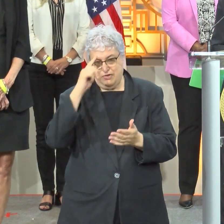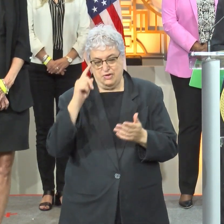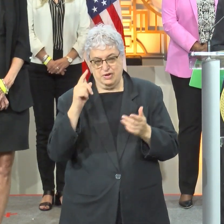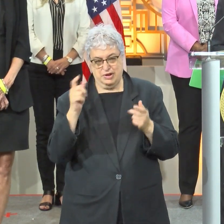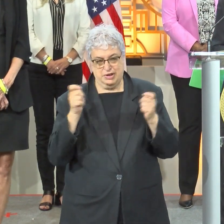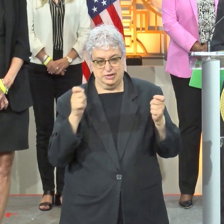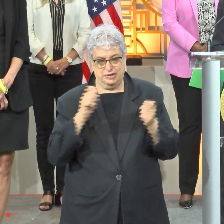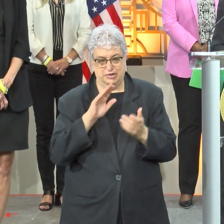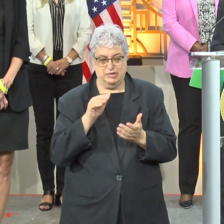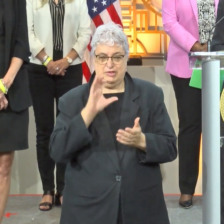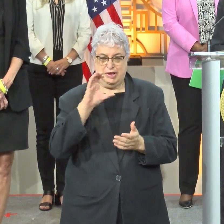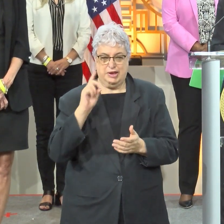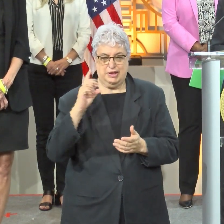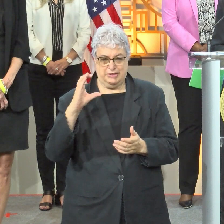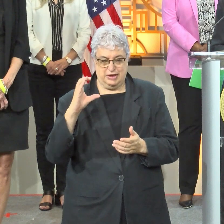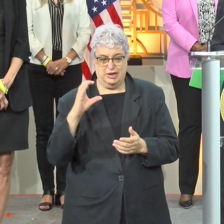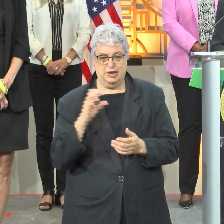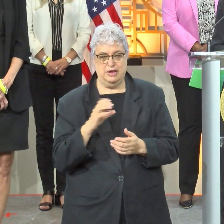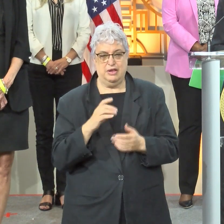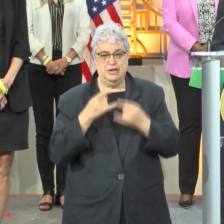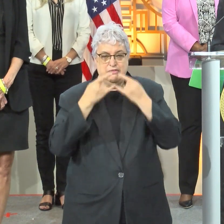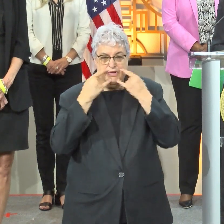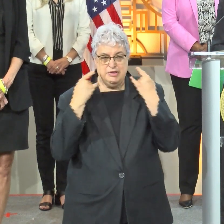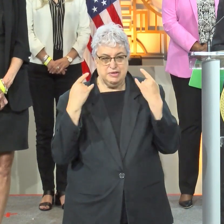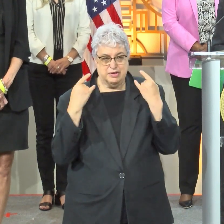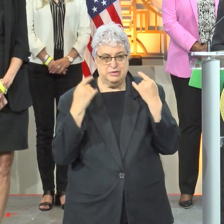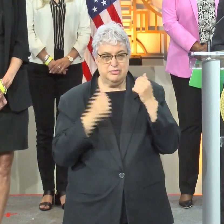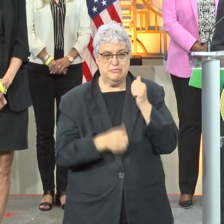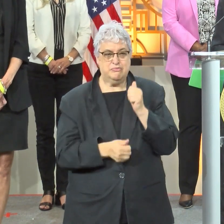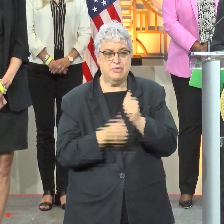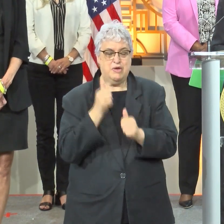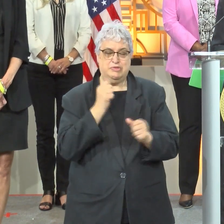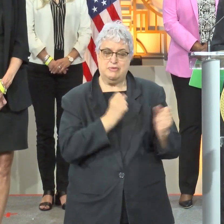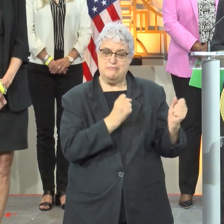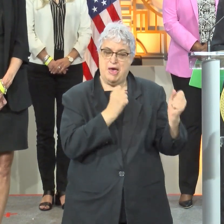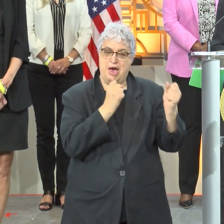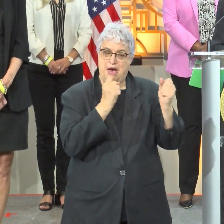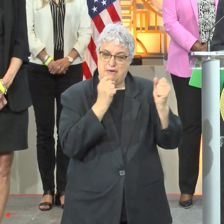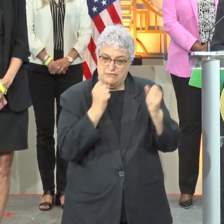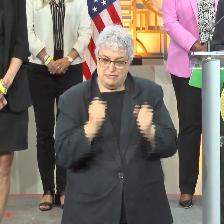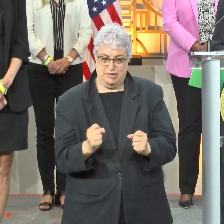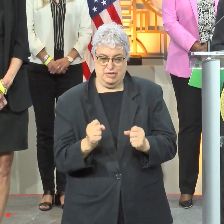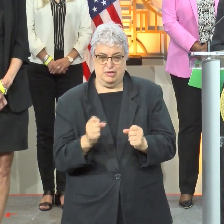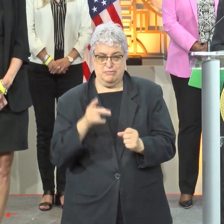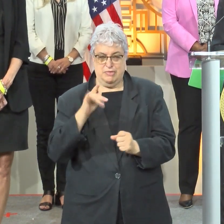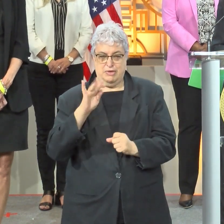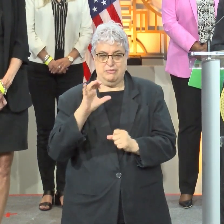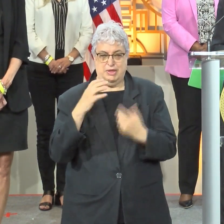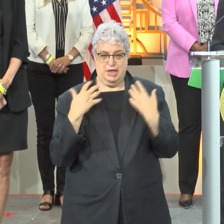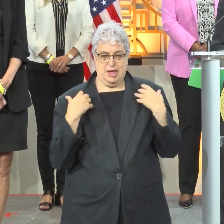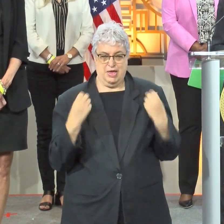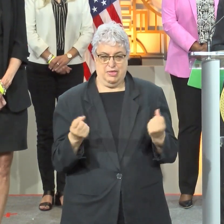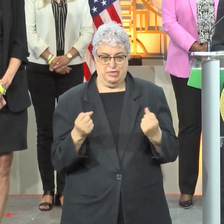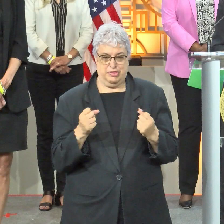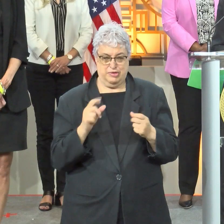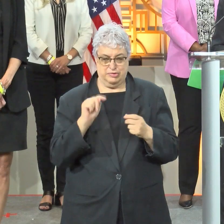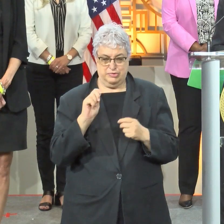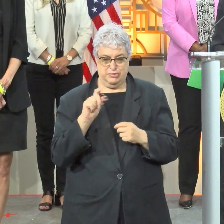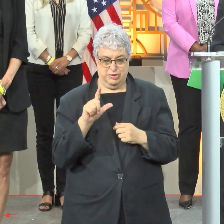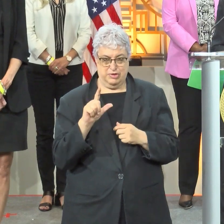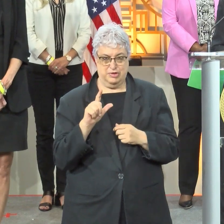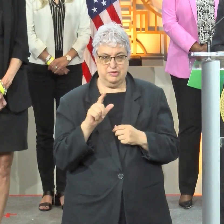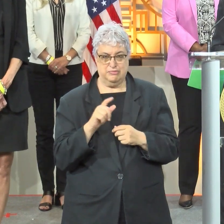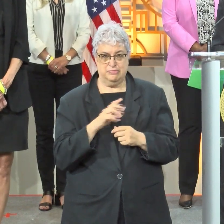Prevention told lawmakers today that face coverings are the most powerful public health tool the nation has against the